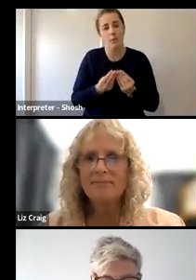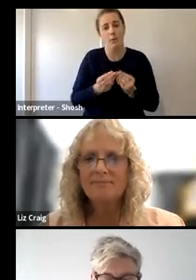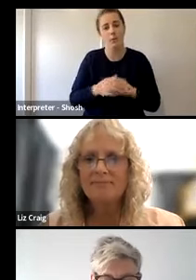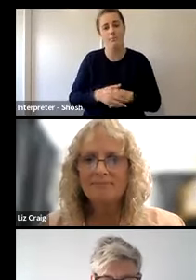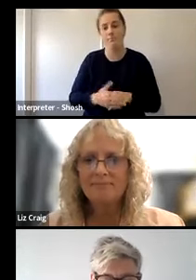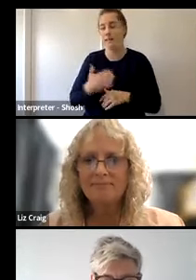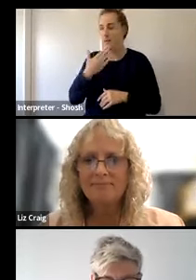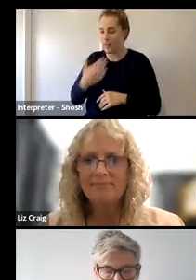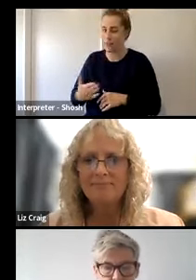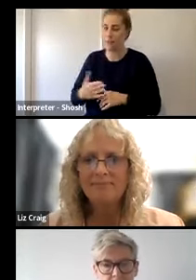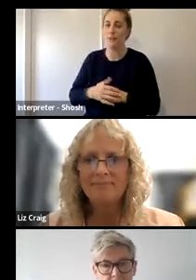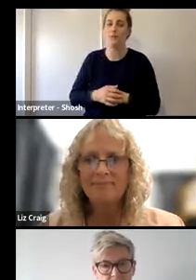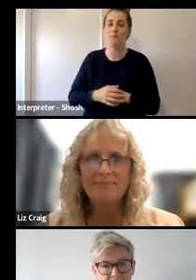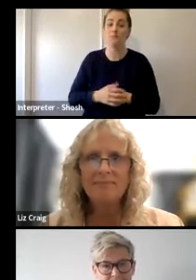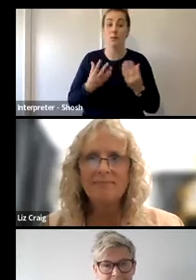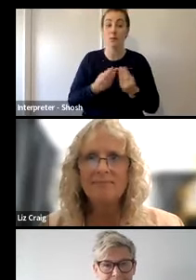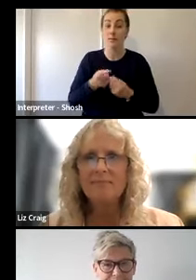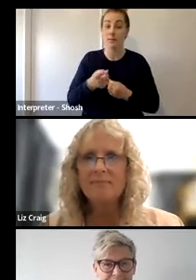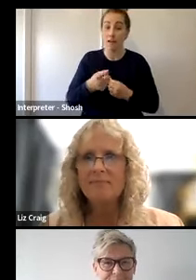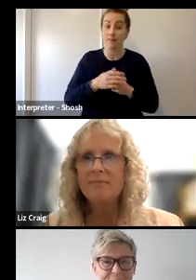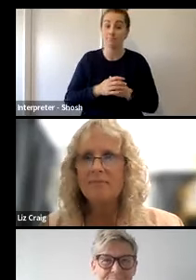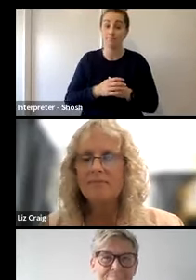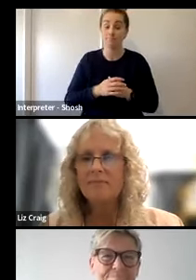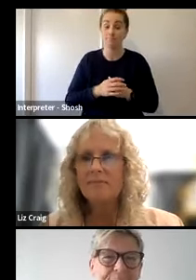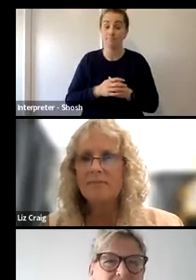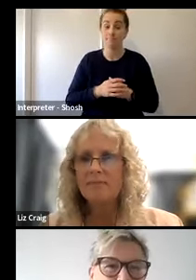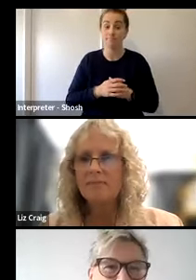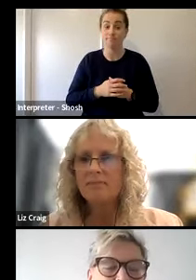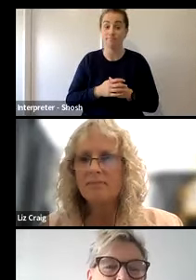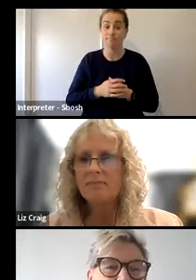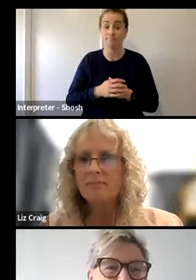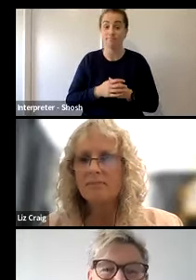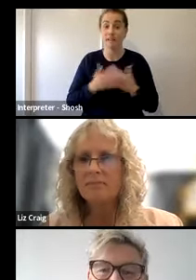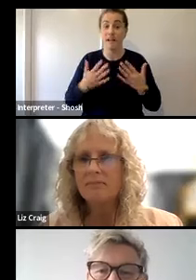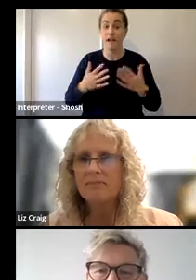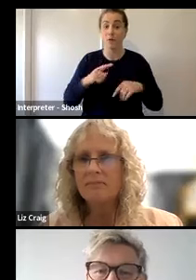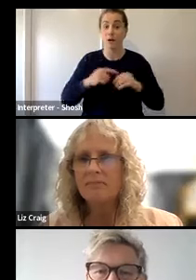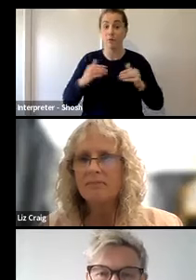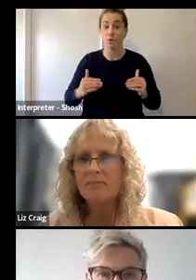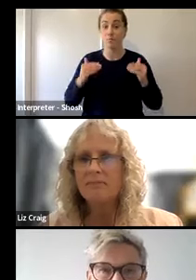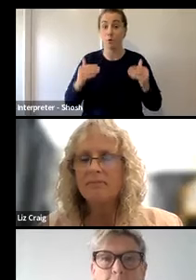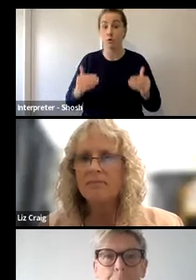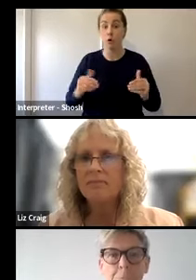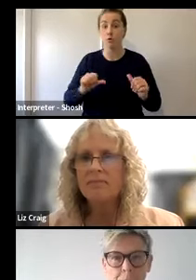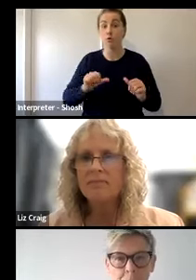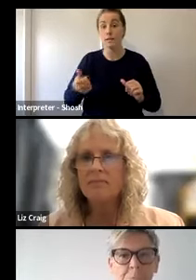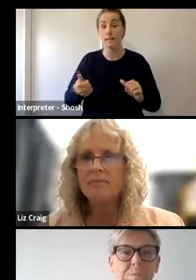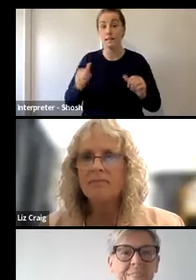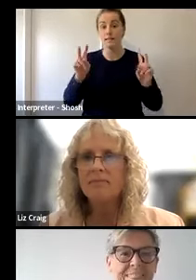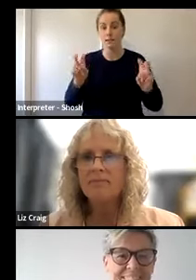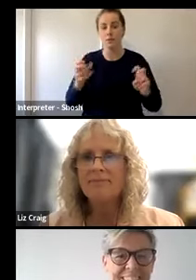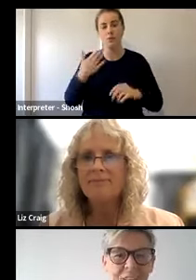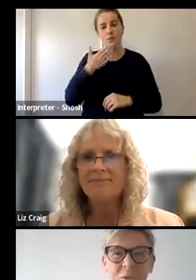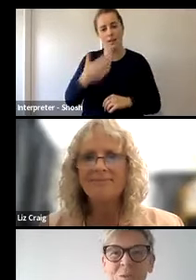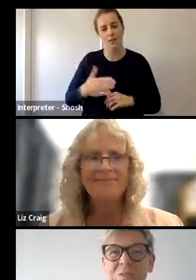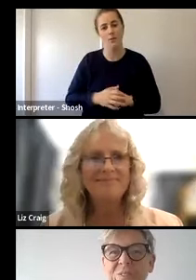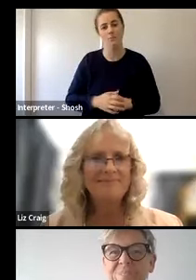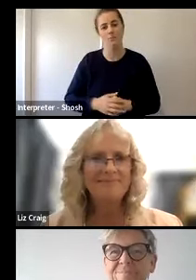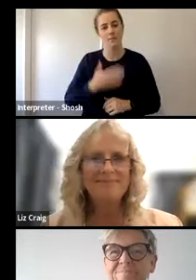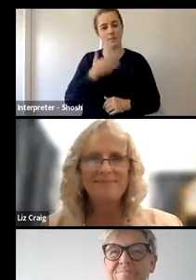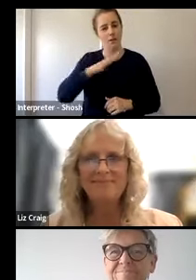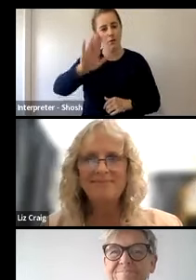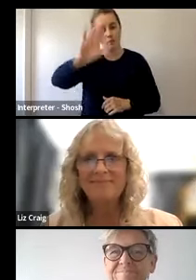you so much. And with that, we will move on to the next issue. Thank you so much. Thank you.